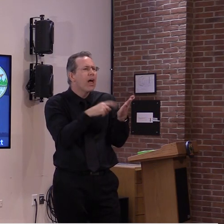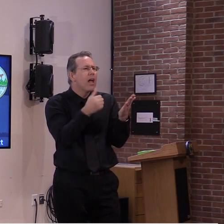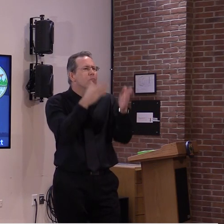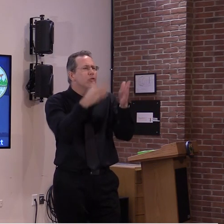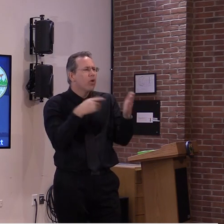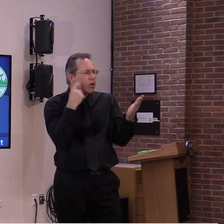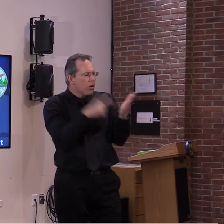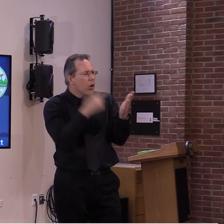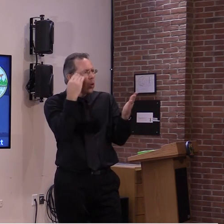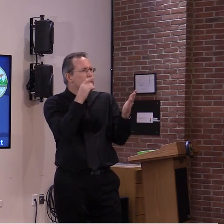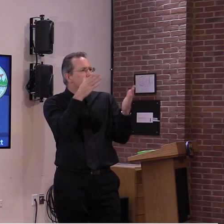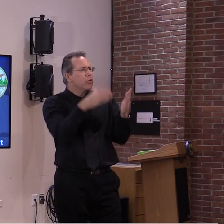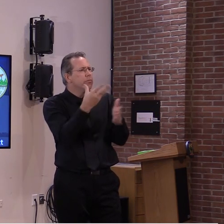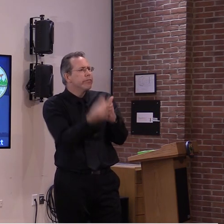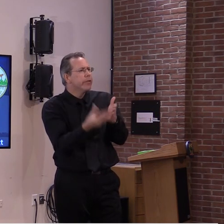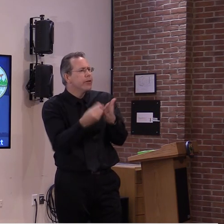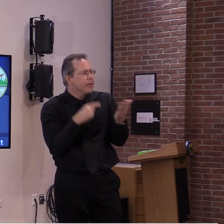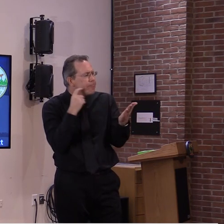Well,